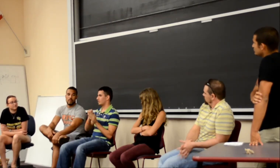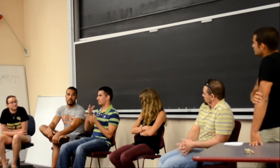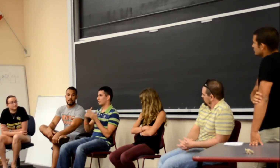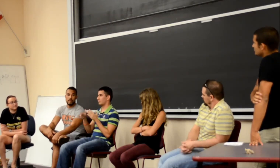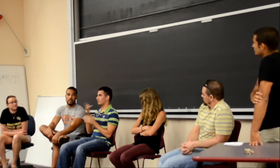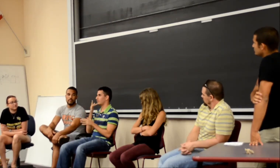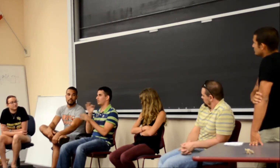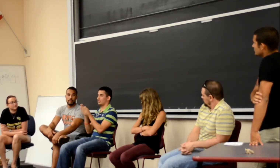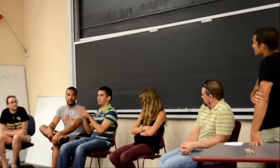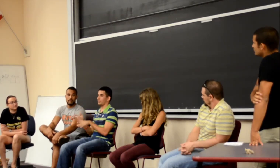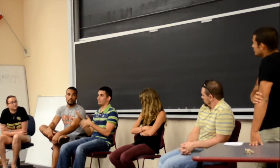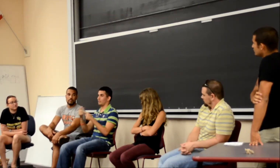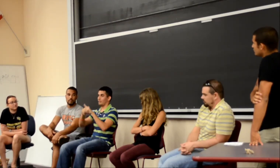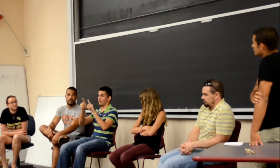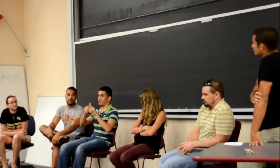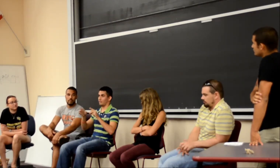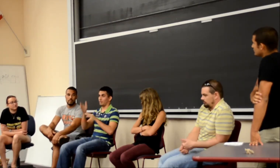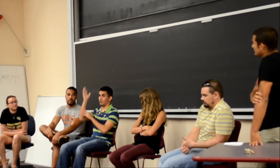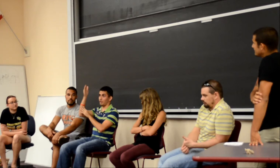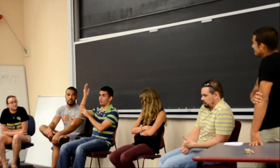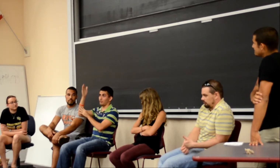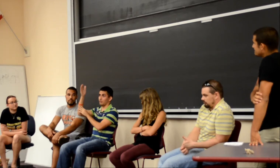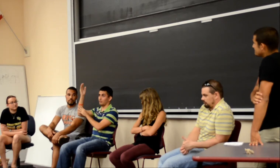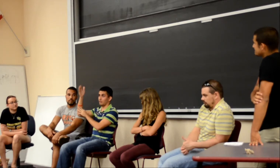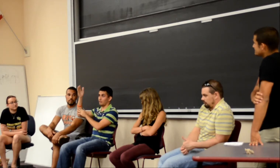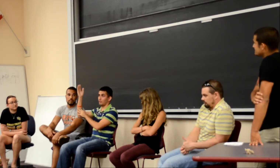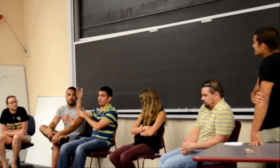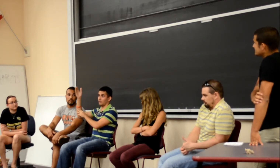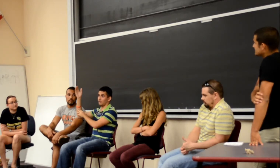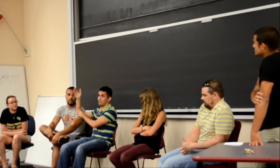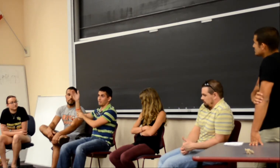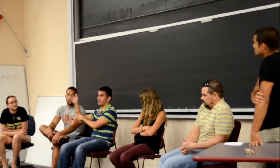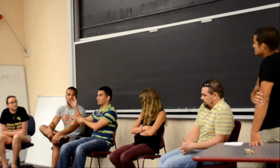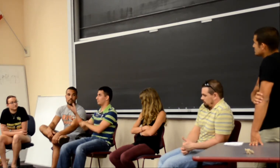and some prefer interpreter to different subject,